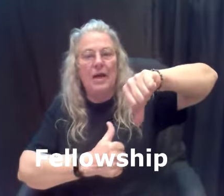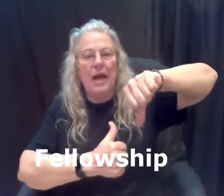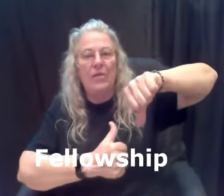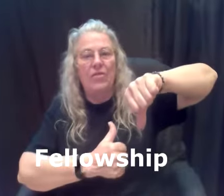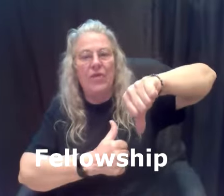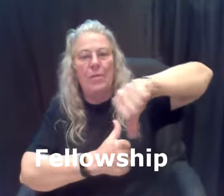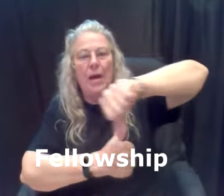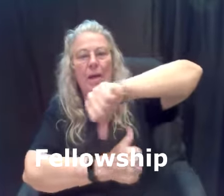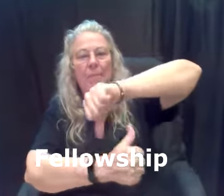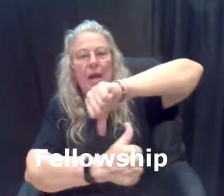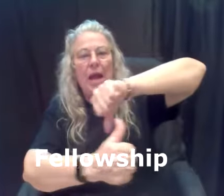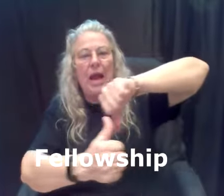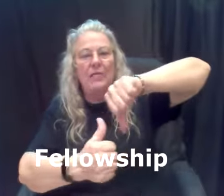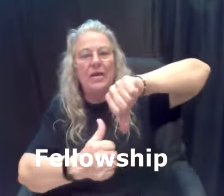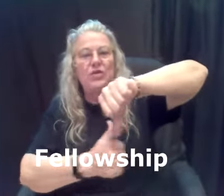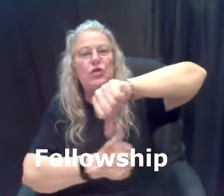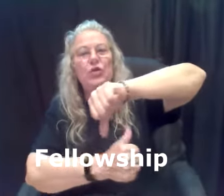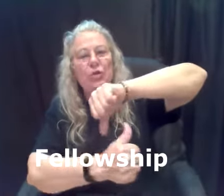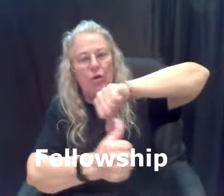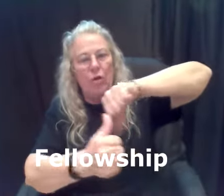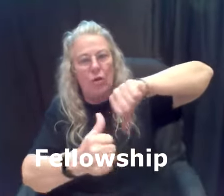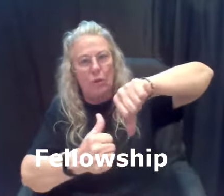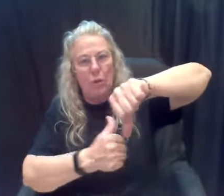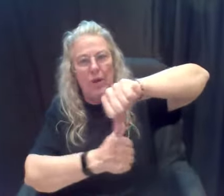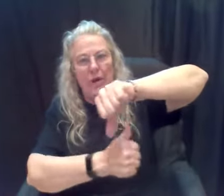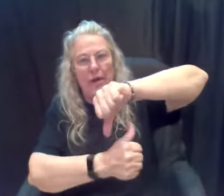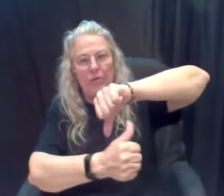hand, thumb up, and they circle one another.